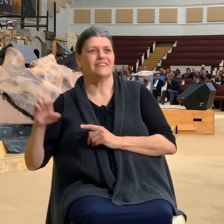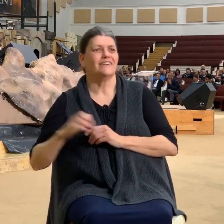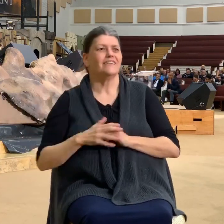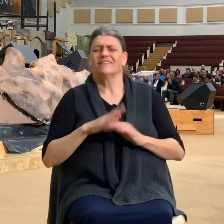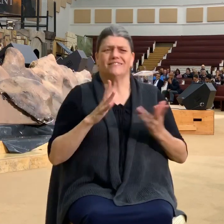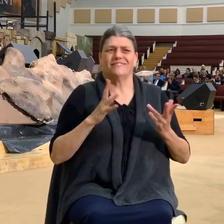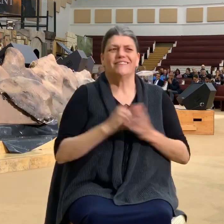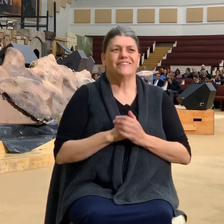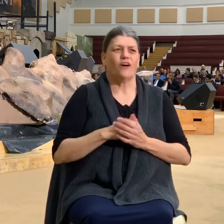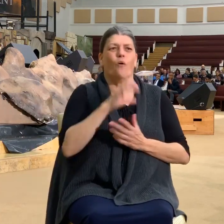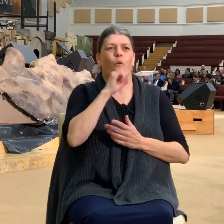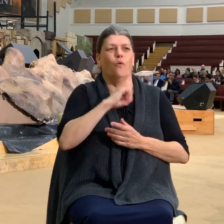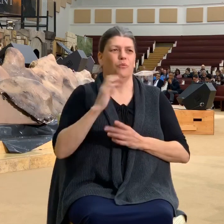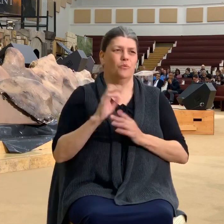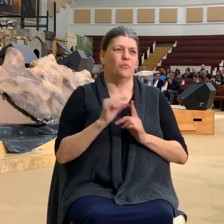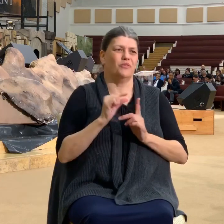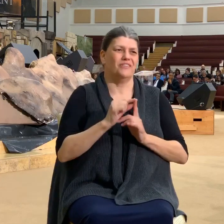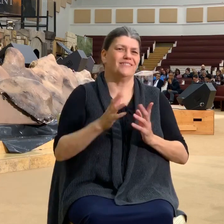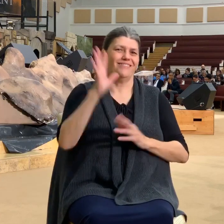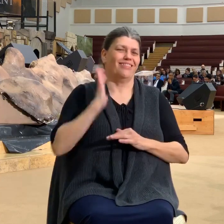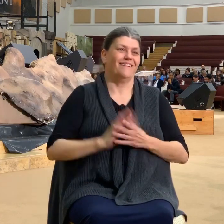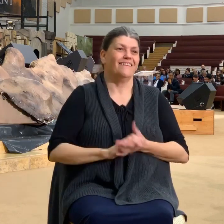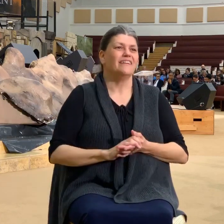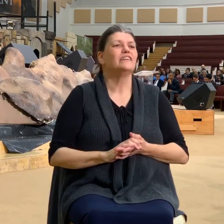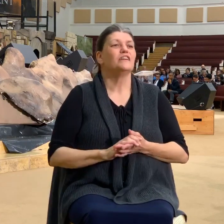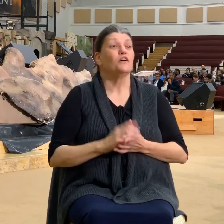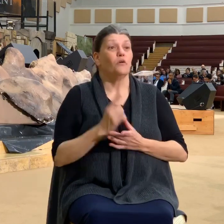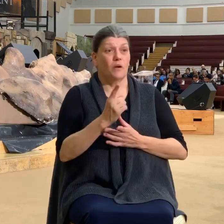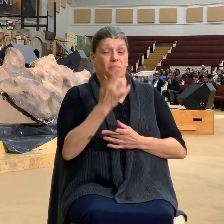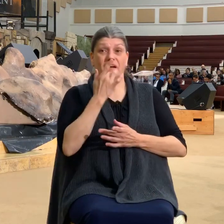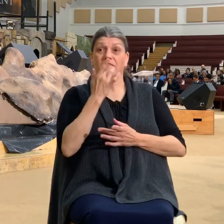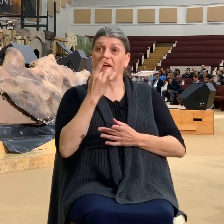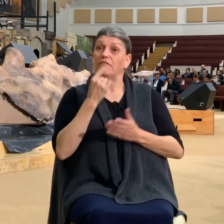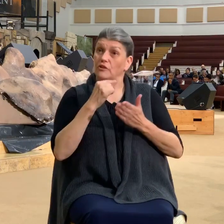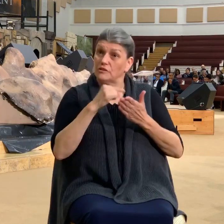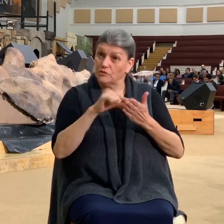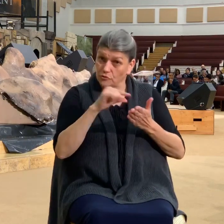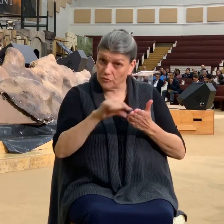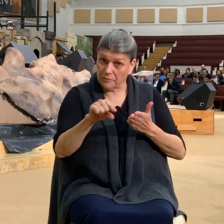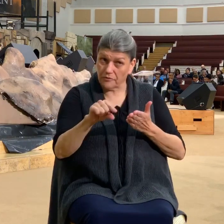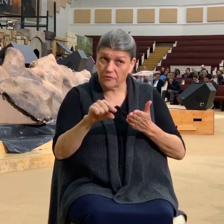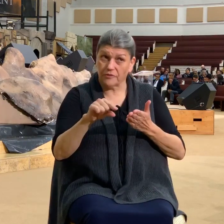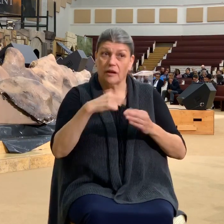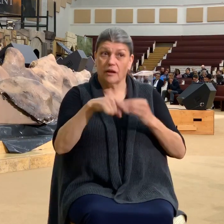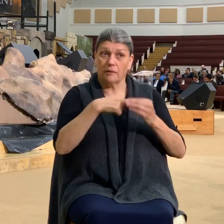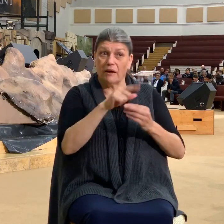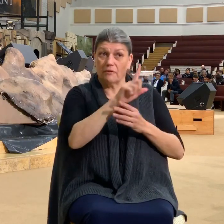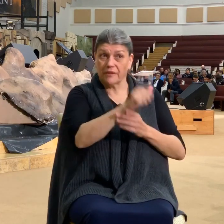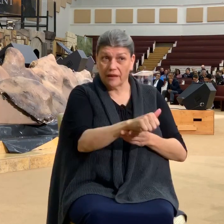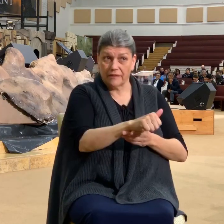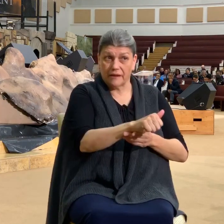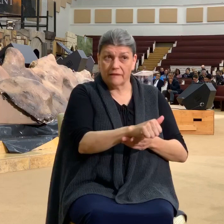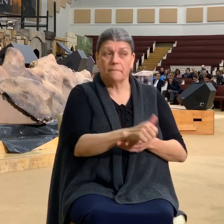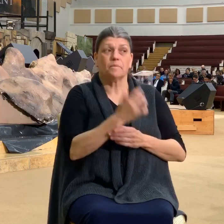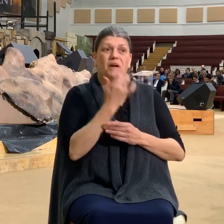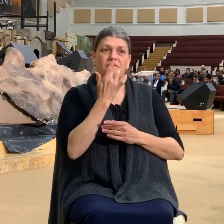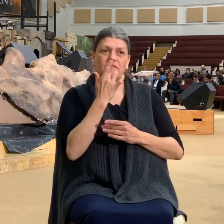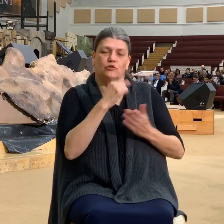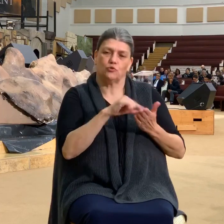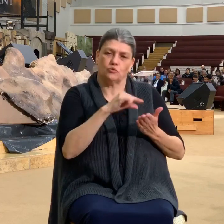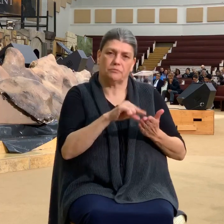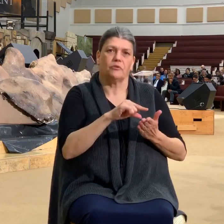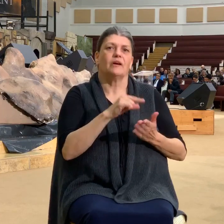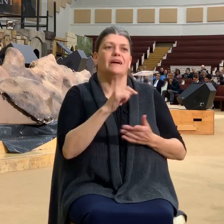One of my favorite scriptures when it comes to tithing, I'll read to you, but I don't like